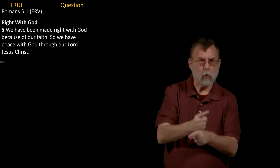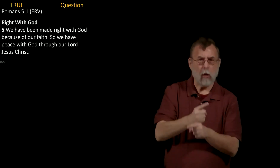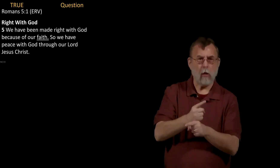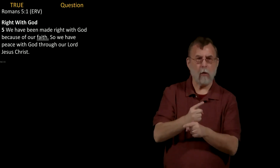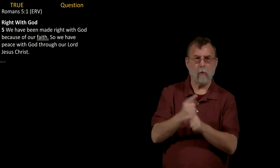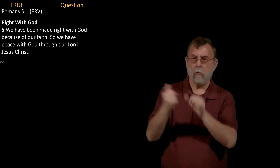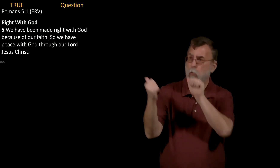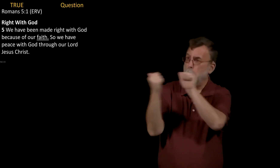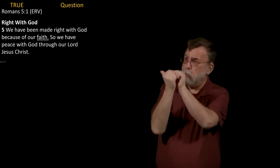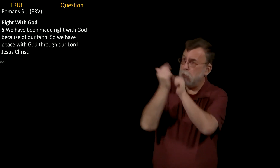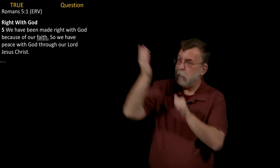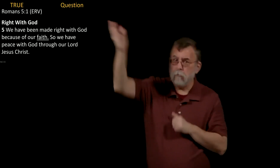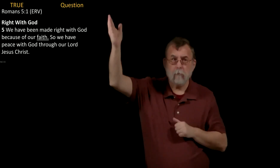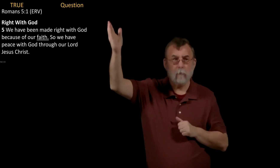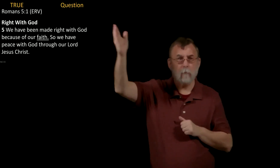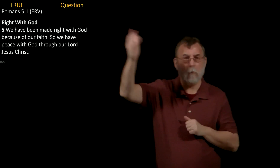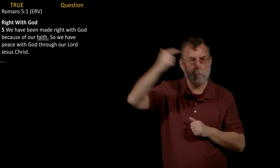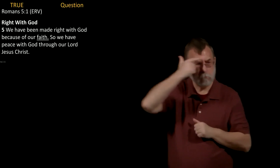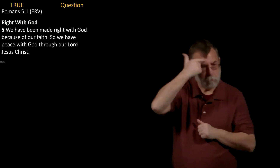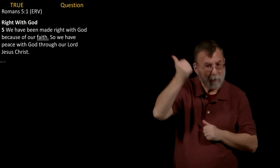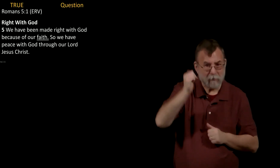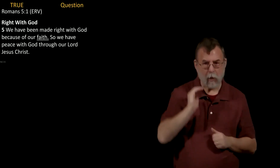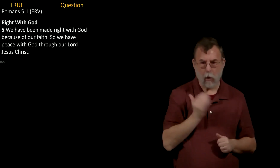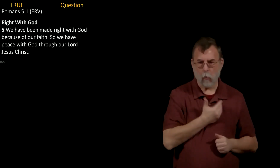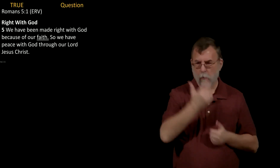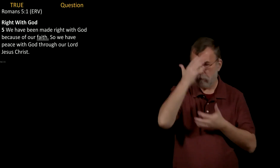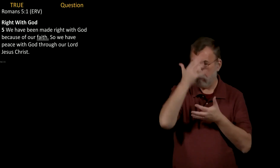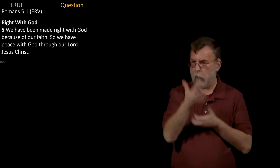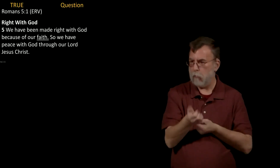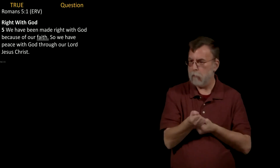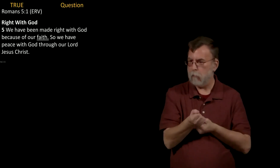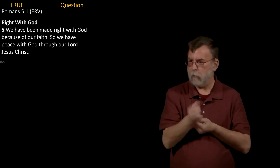right with God because of our faith.